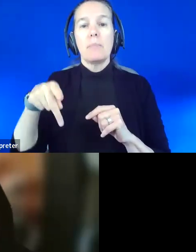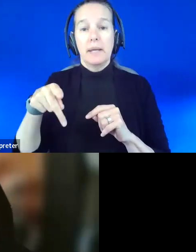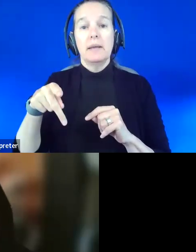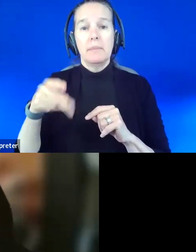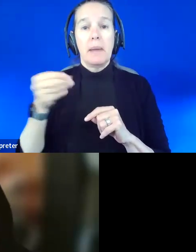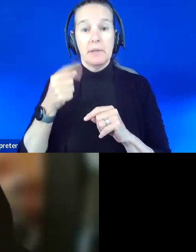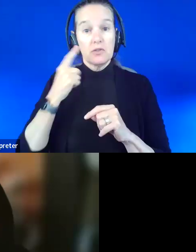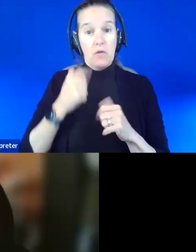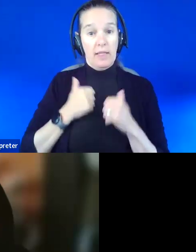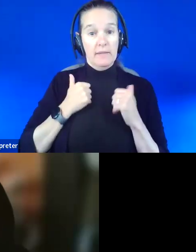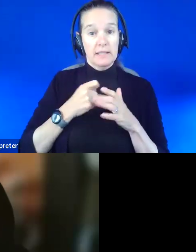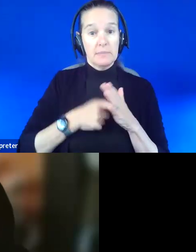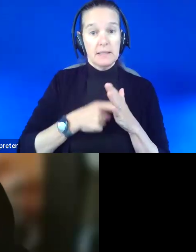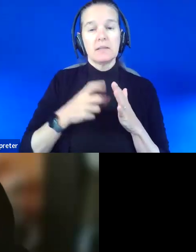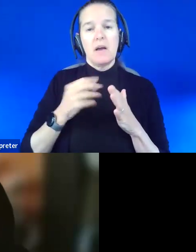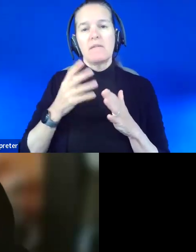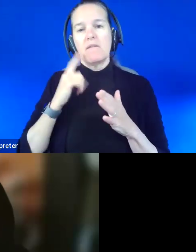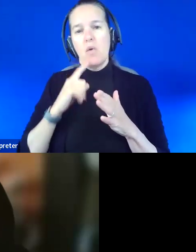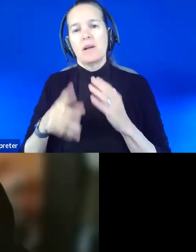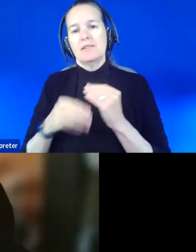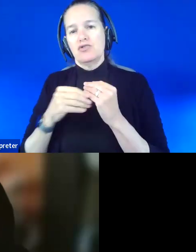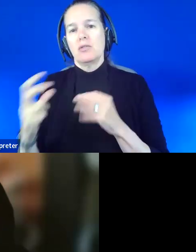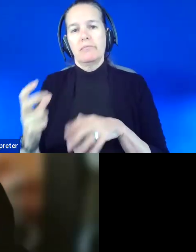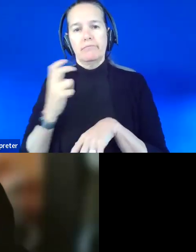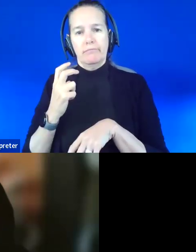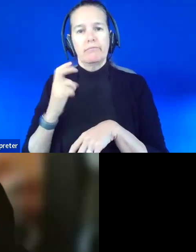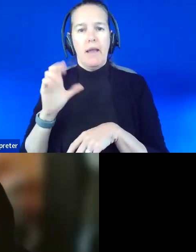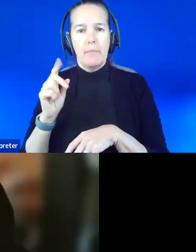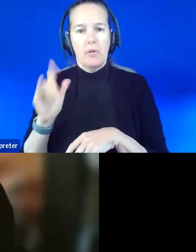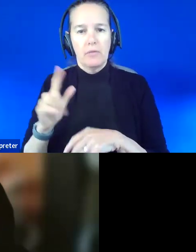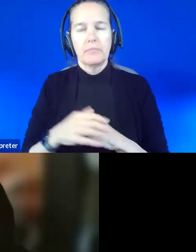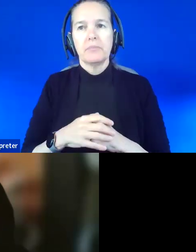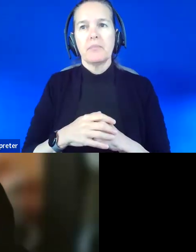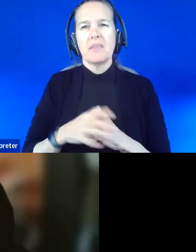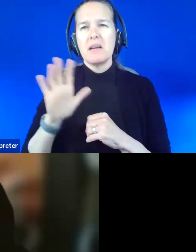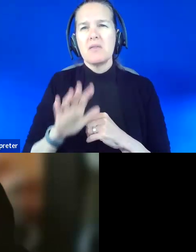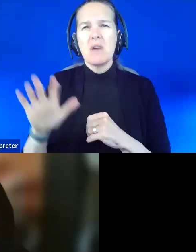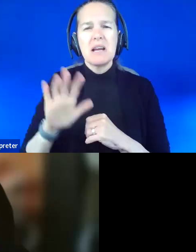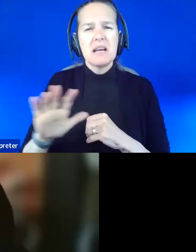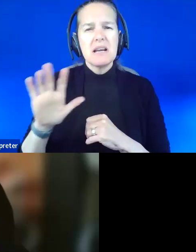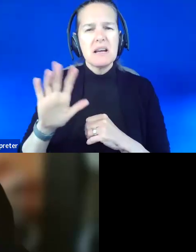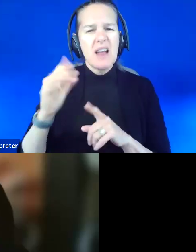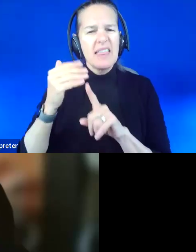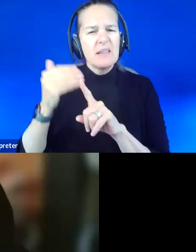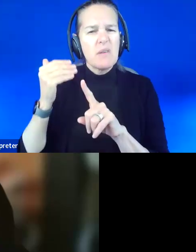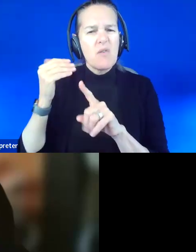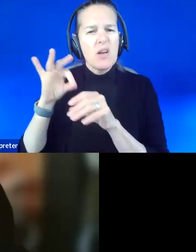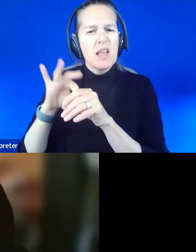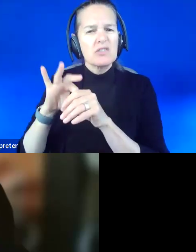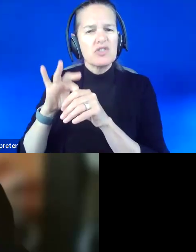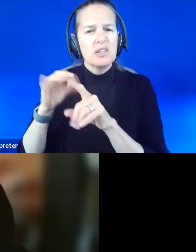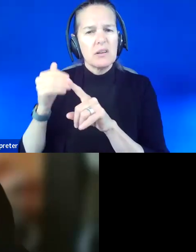living expenses, but also for initial launch capital. Throughout this time, starting in even before the election, I was networking